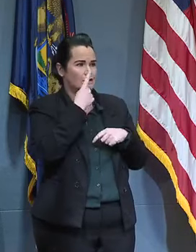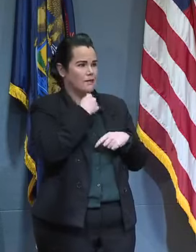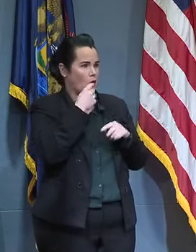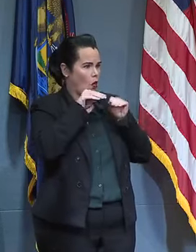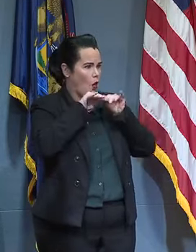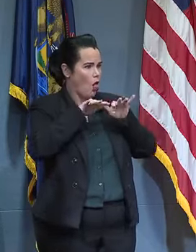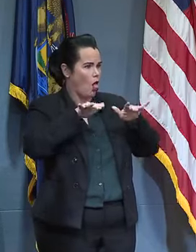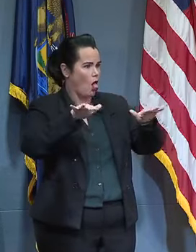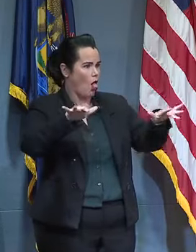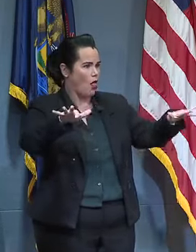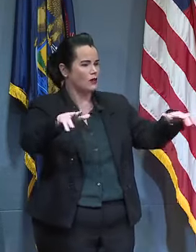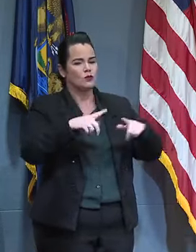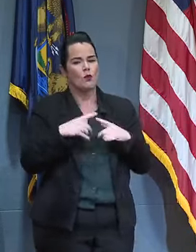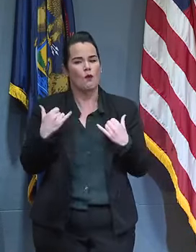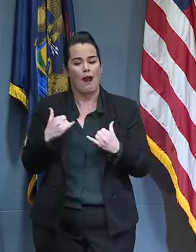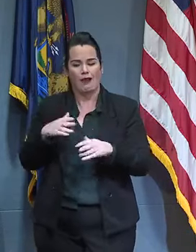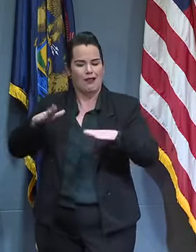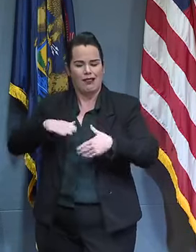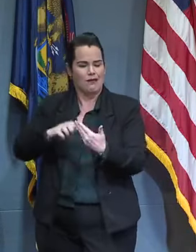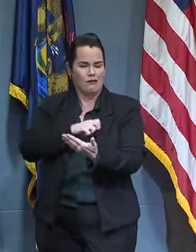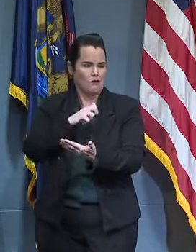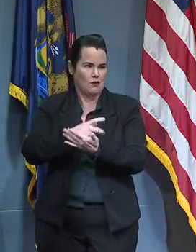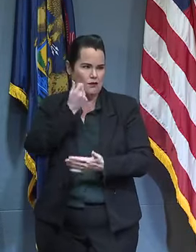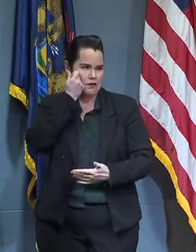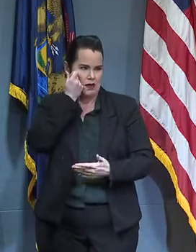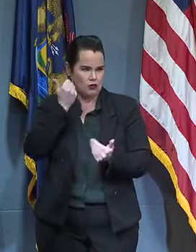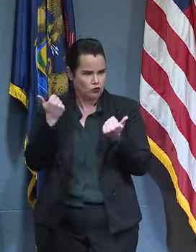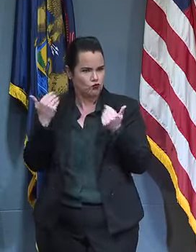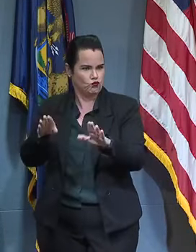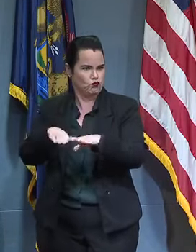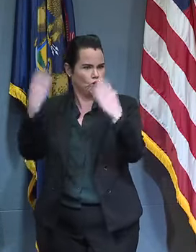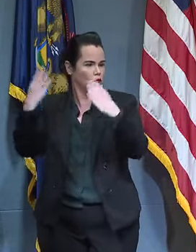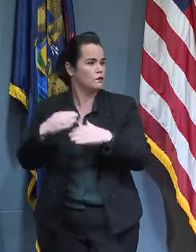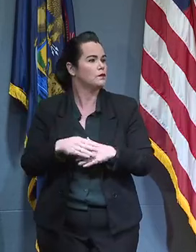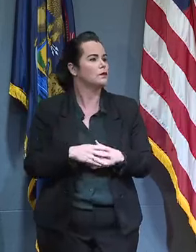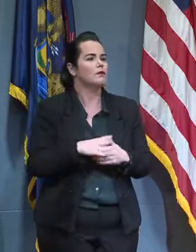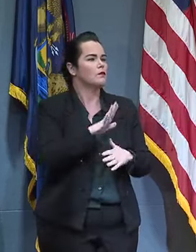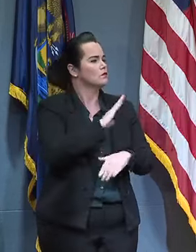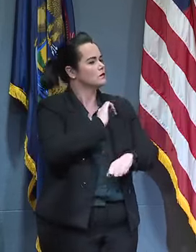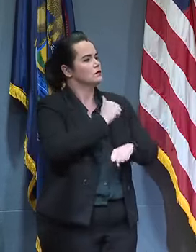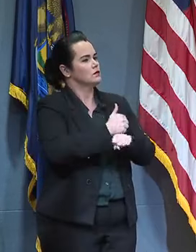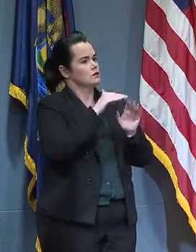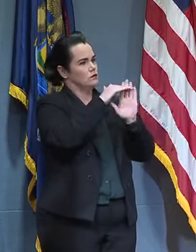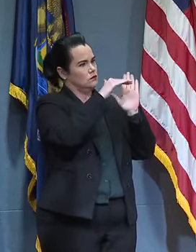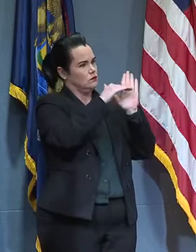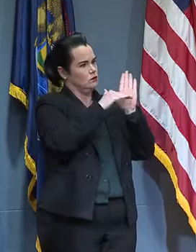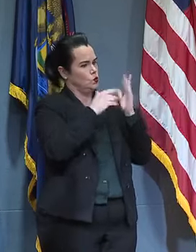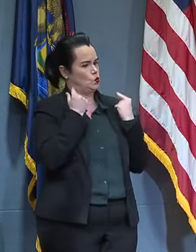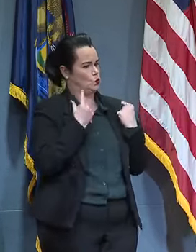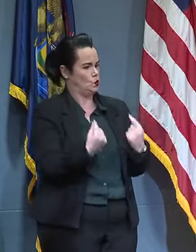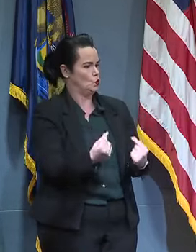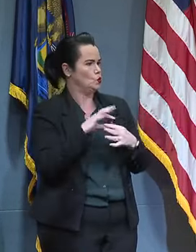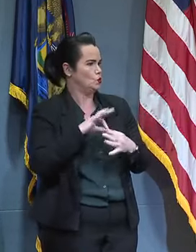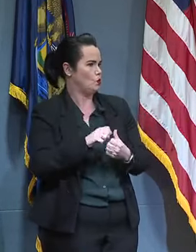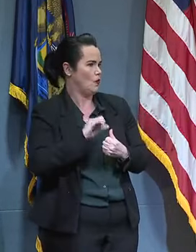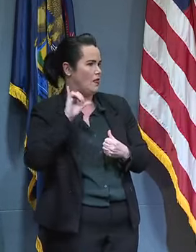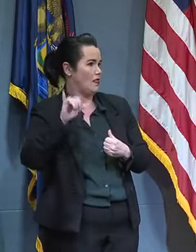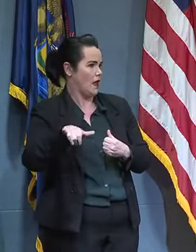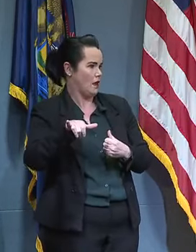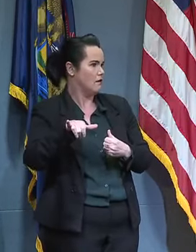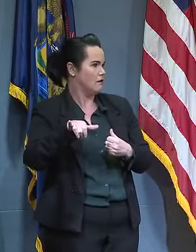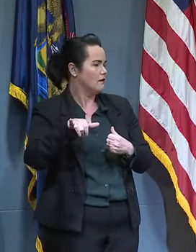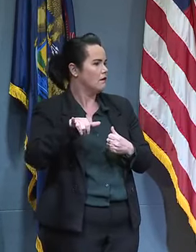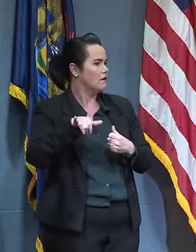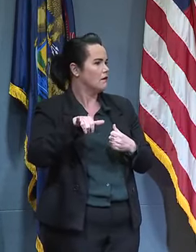releasing that at this juncture. We're working really hard to ensure that we've got protocols to keep people safe. And if we continue to see our numbers